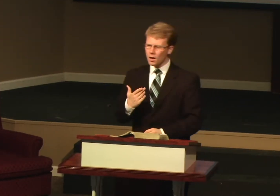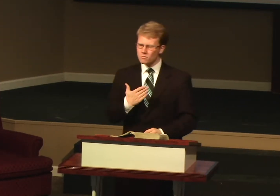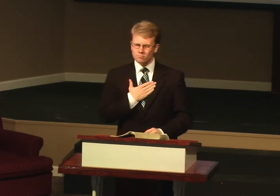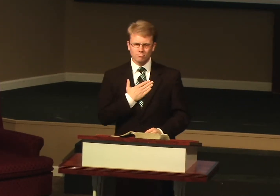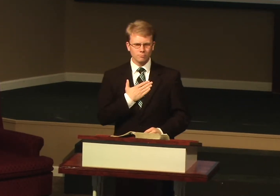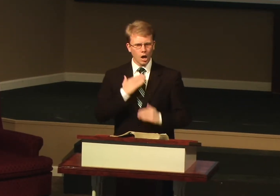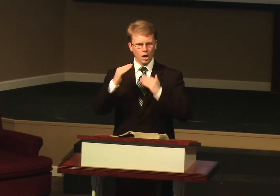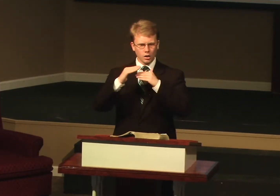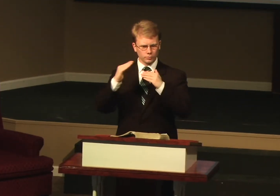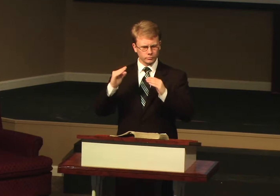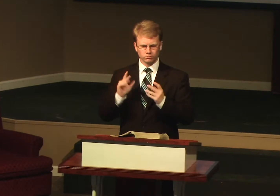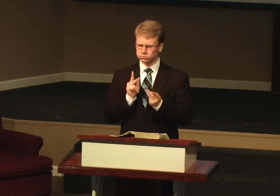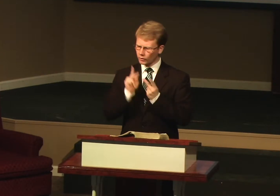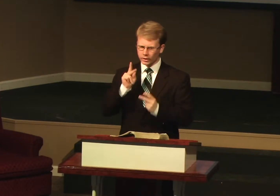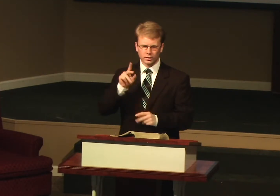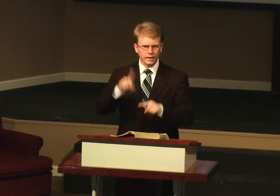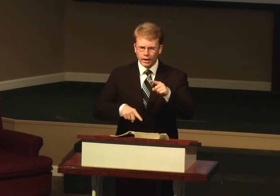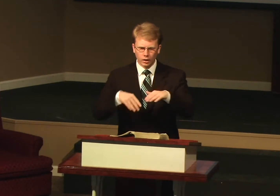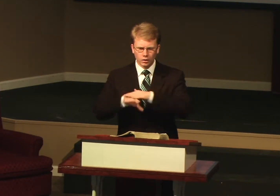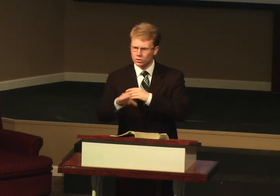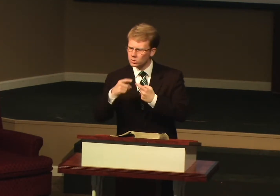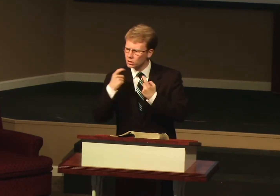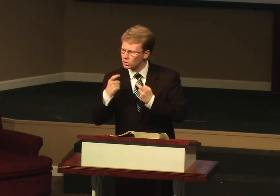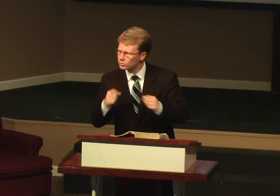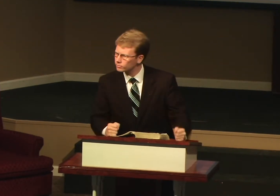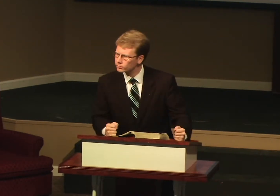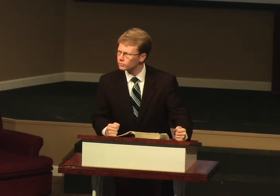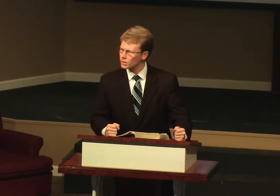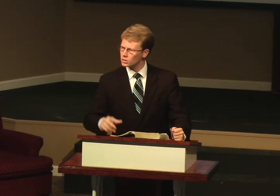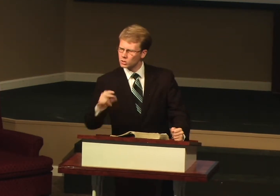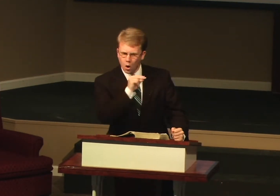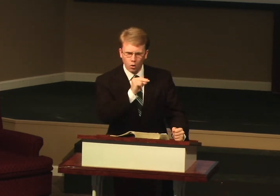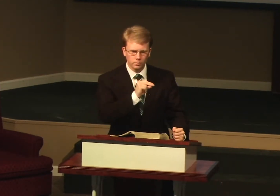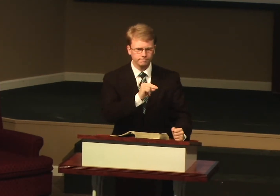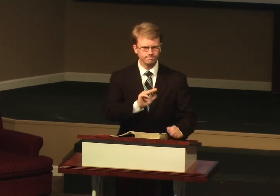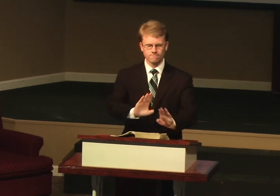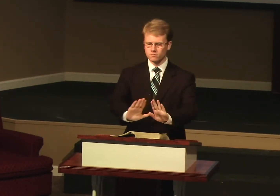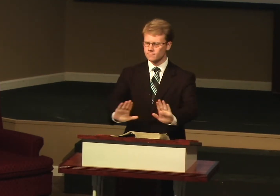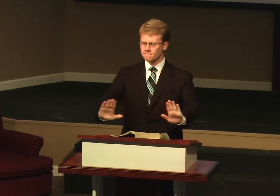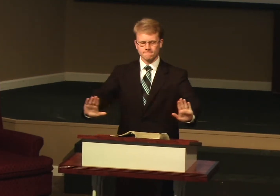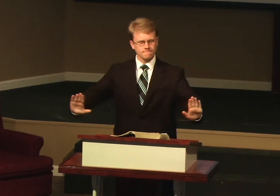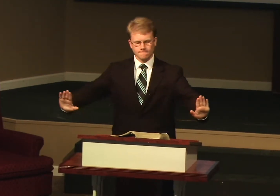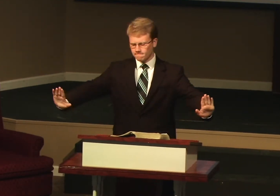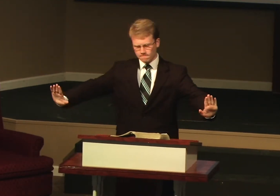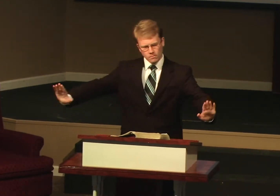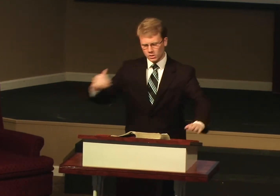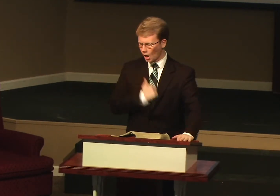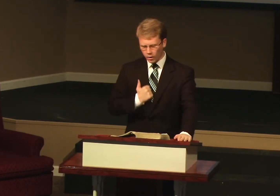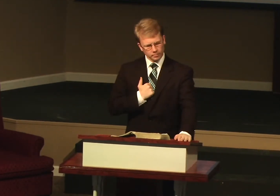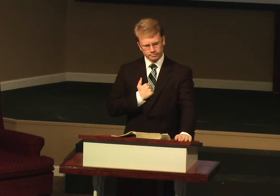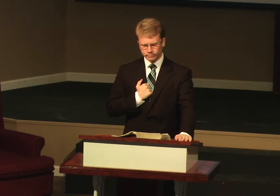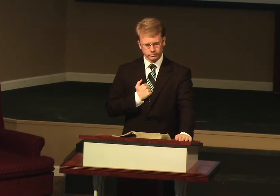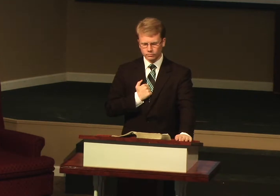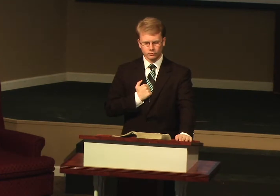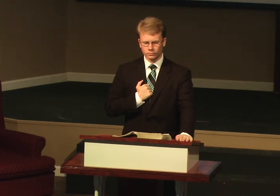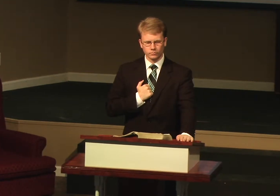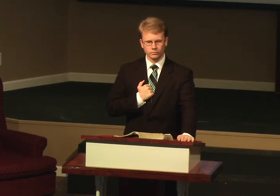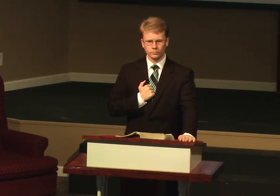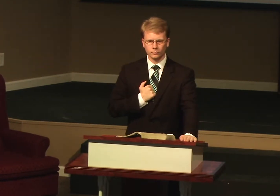family is perfect. Because of that, you can't come. You're not granted entrance because of your sin. I'm sorry,